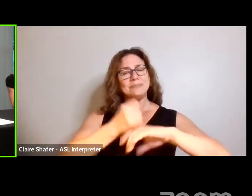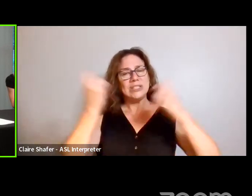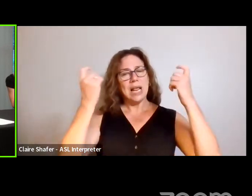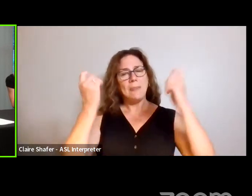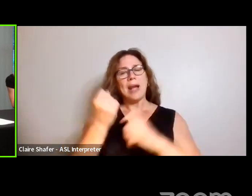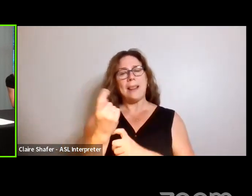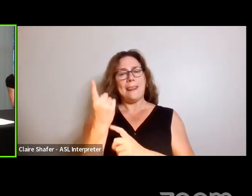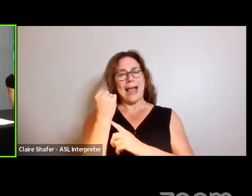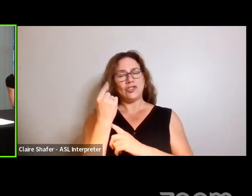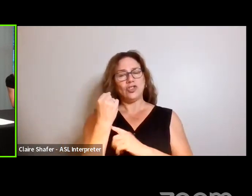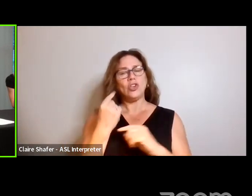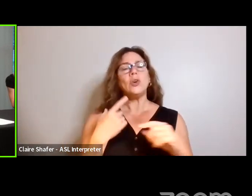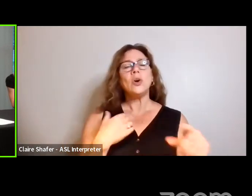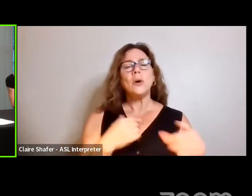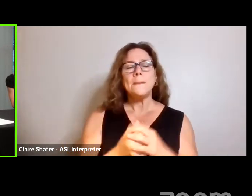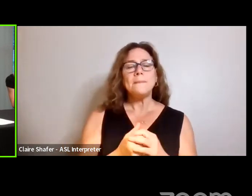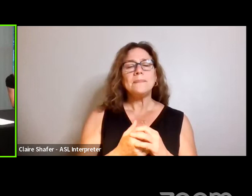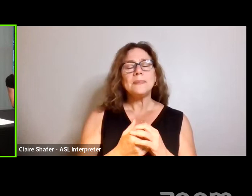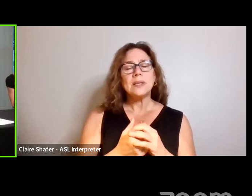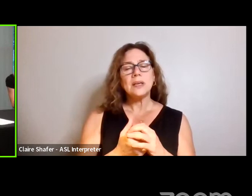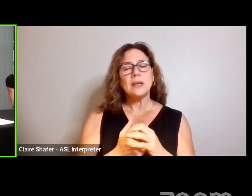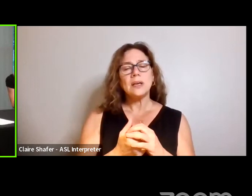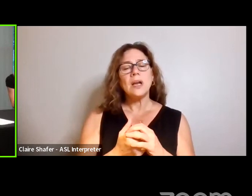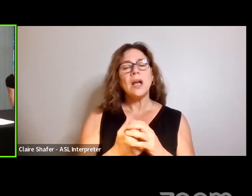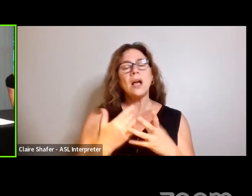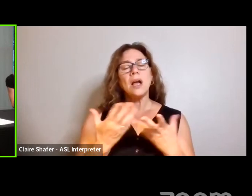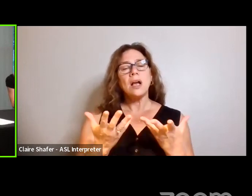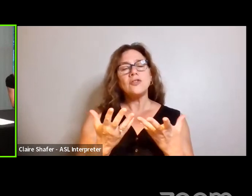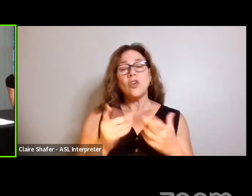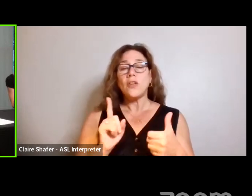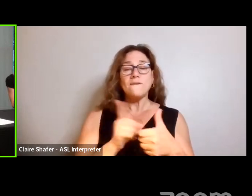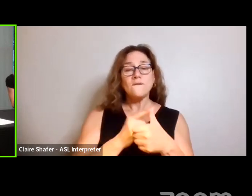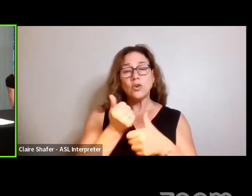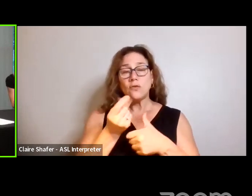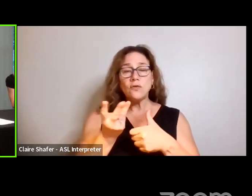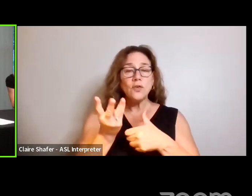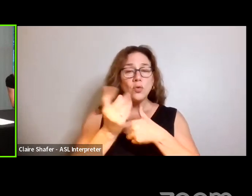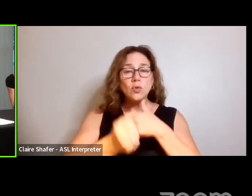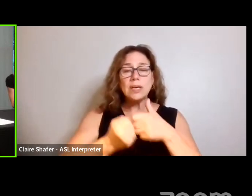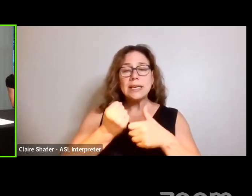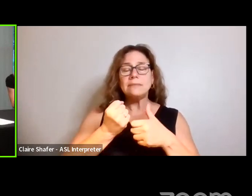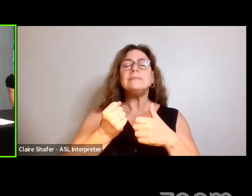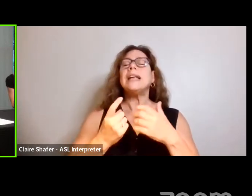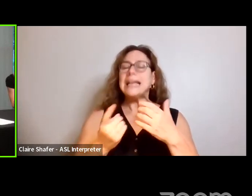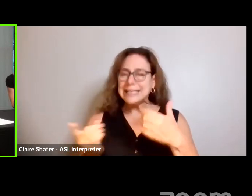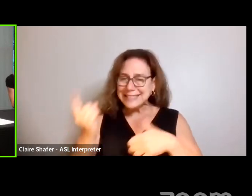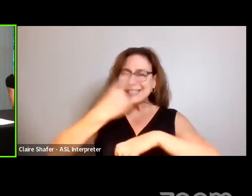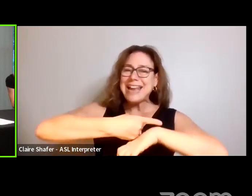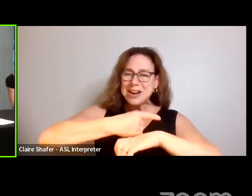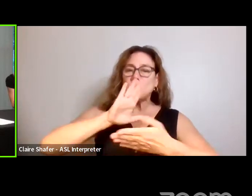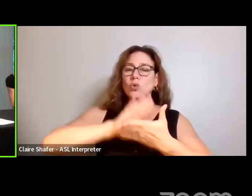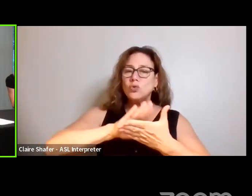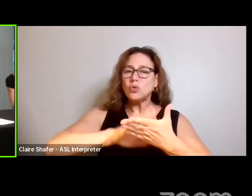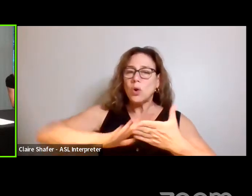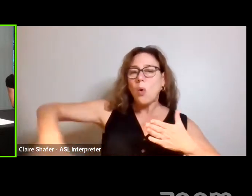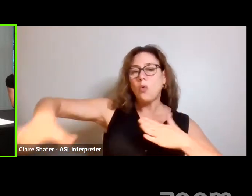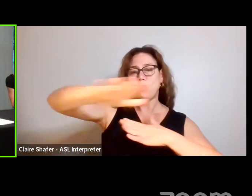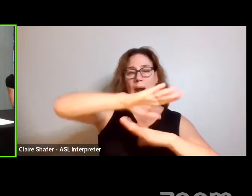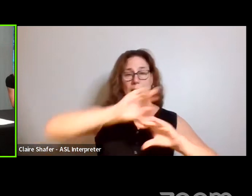future. And so, you know, the first few days of school across our district have really been